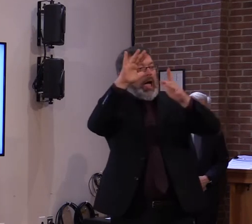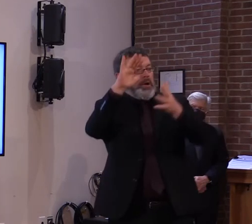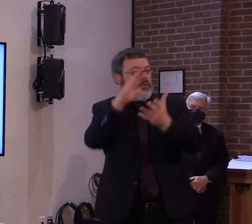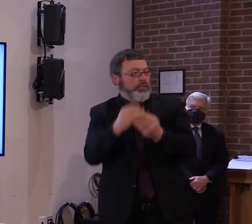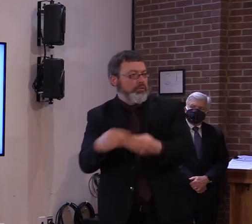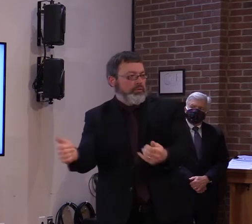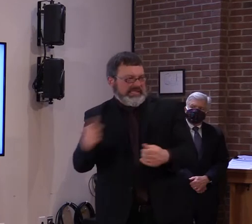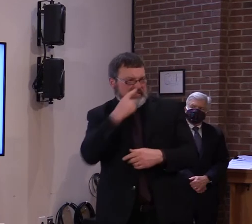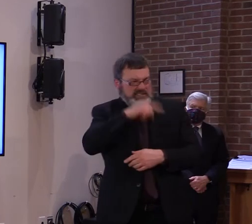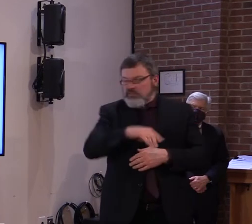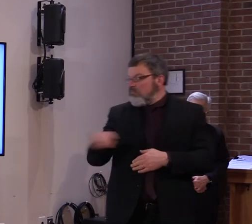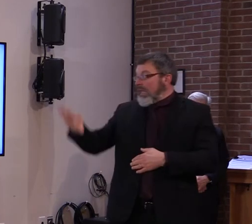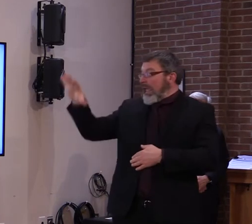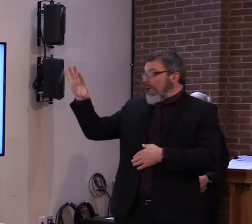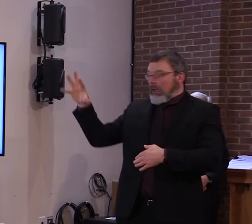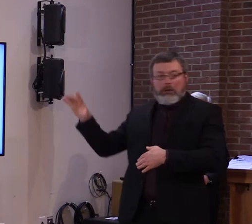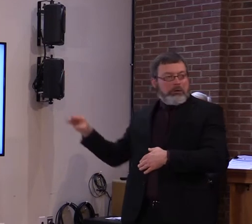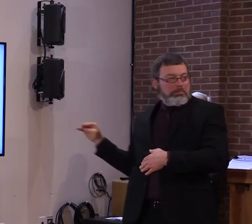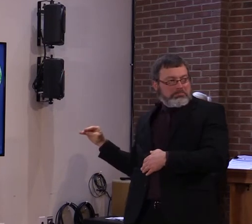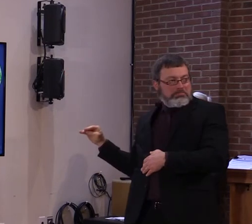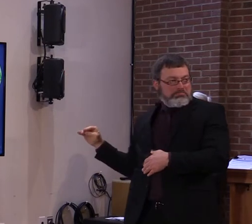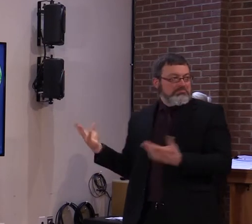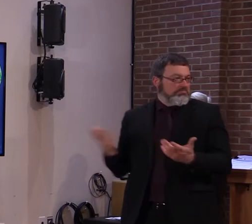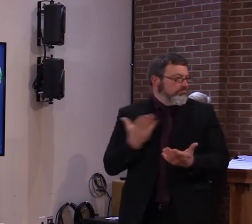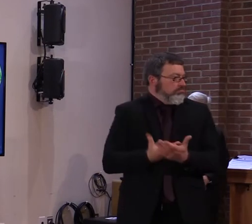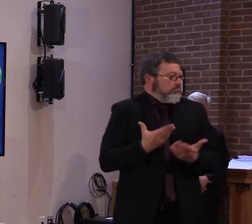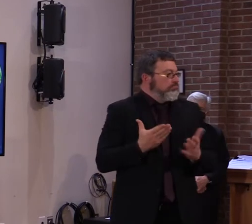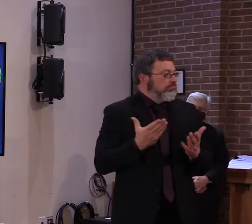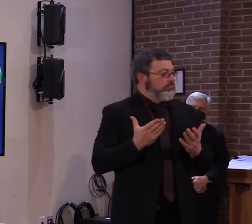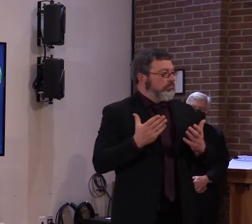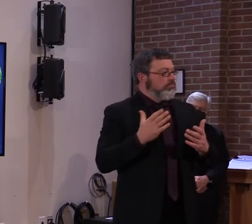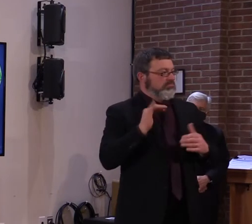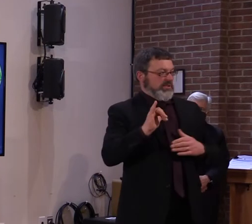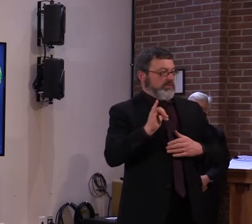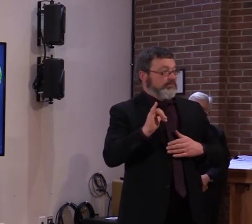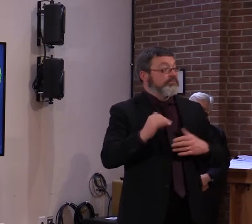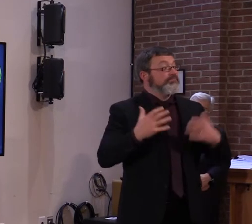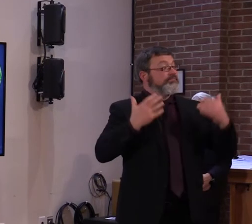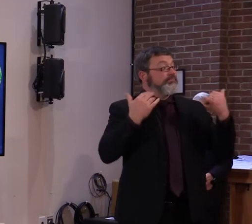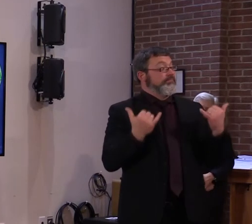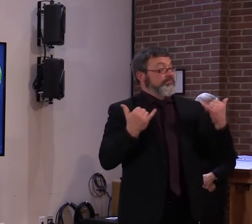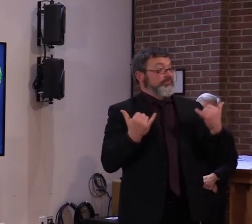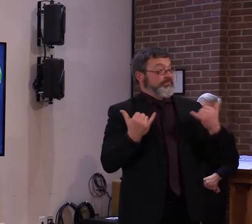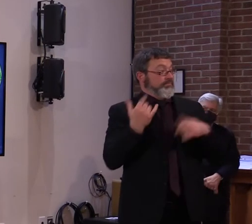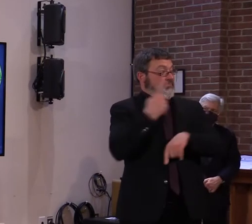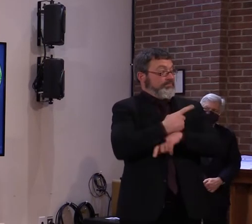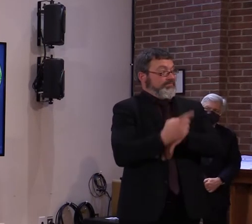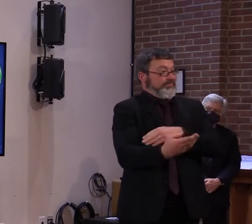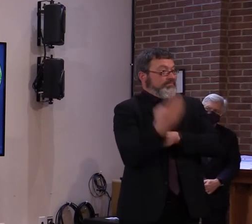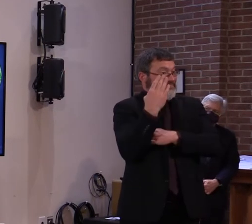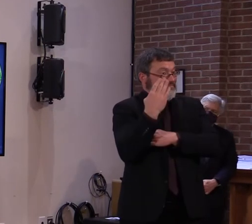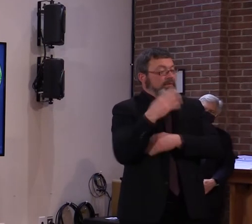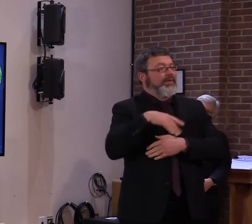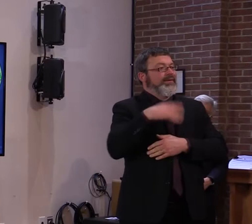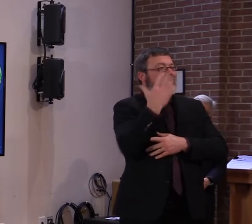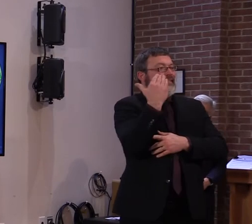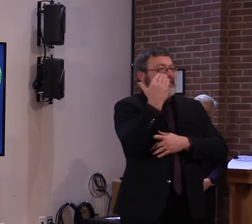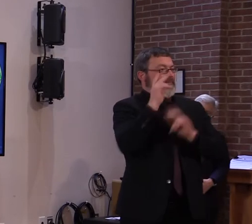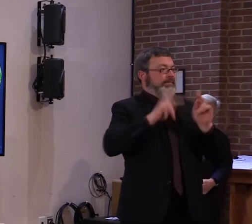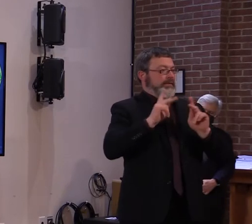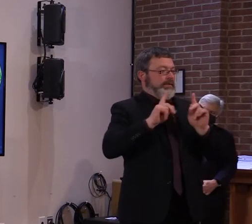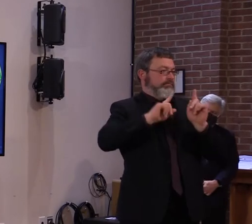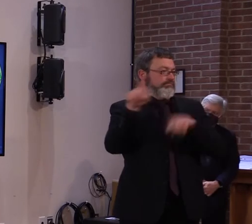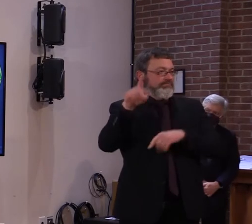This morning, we reported 15 hospitalizations. The peak we've had for hospitalizations has been